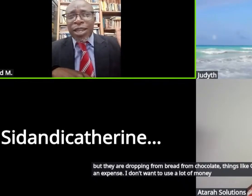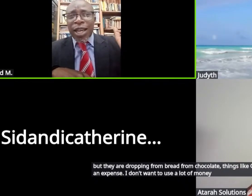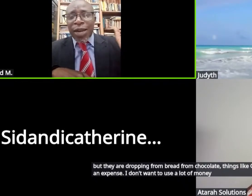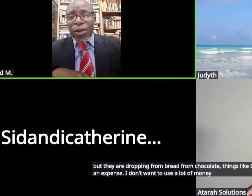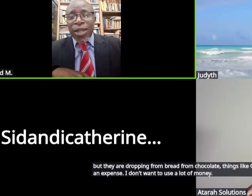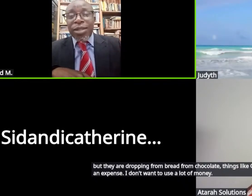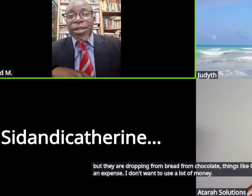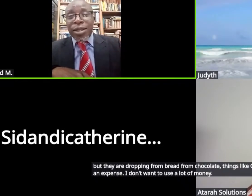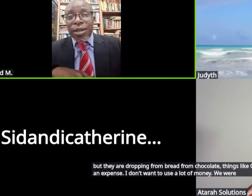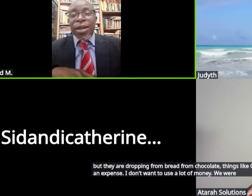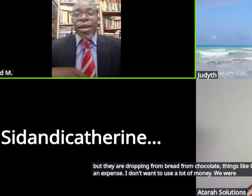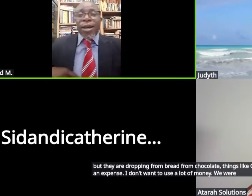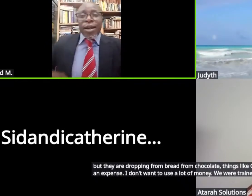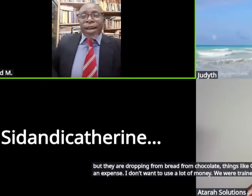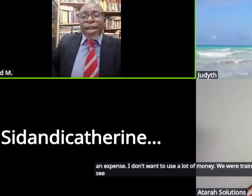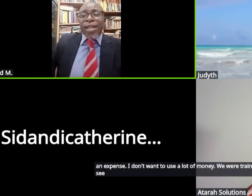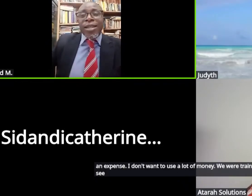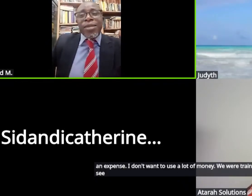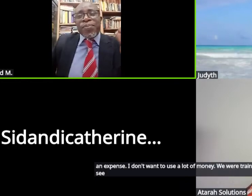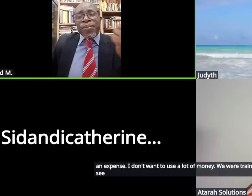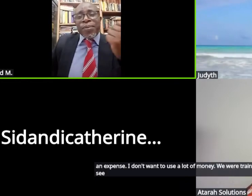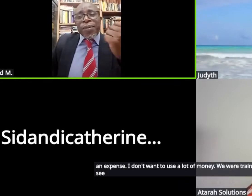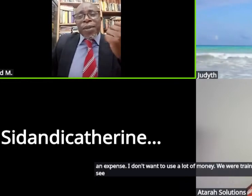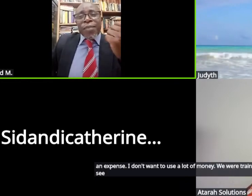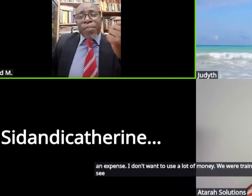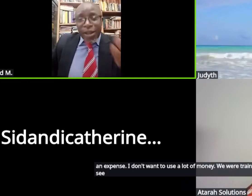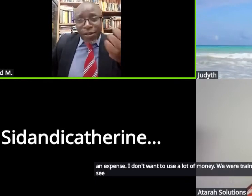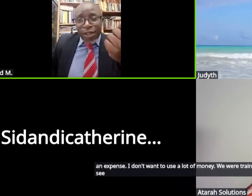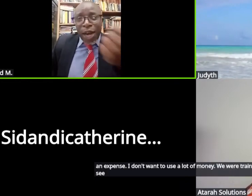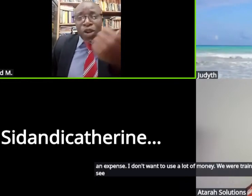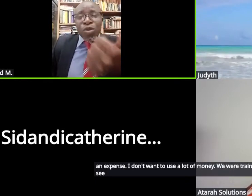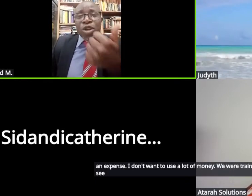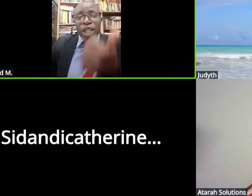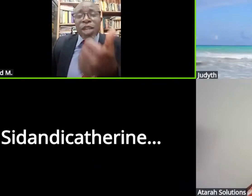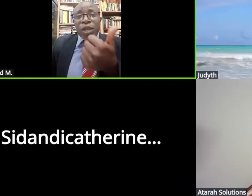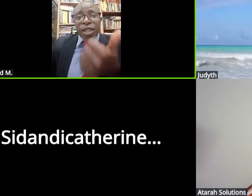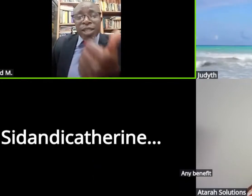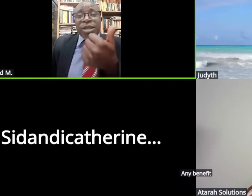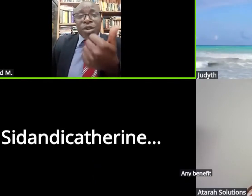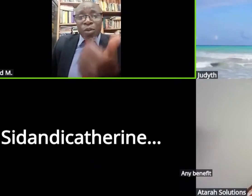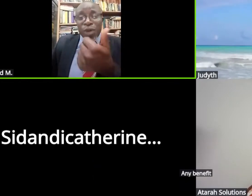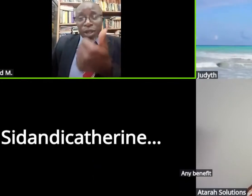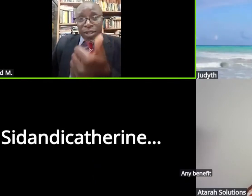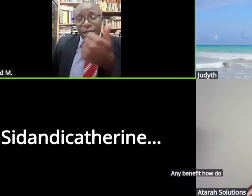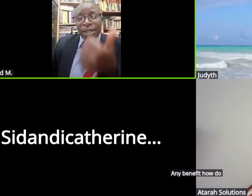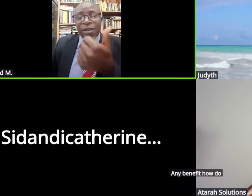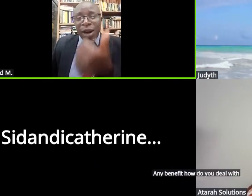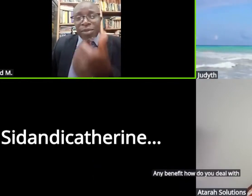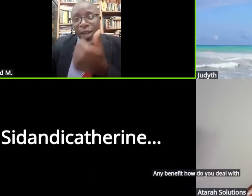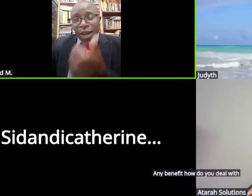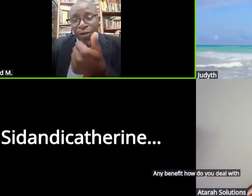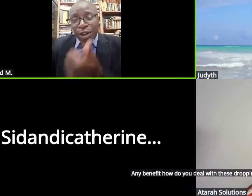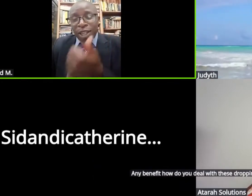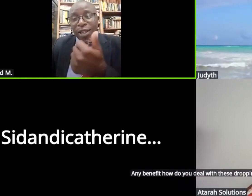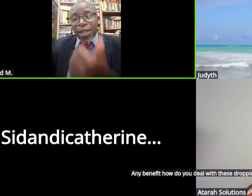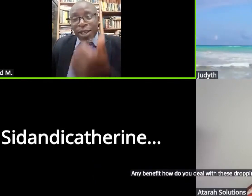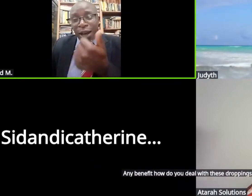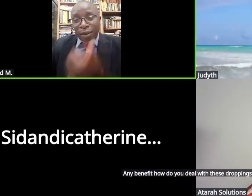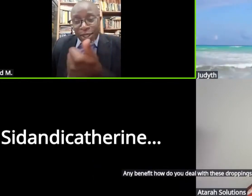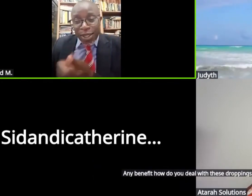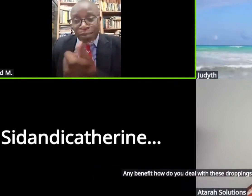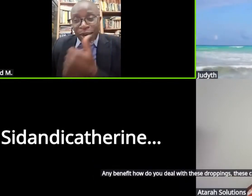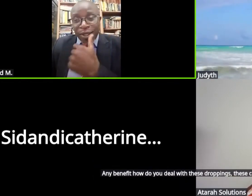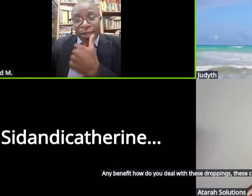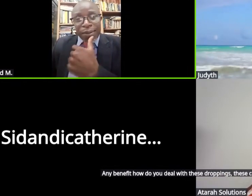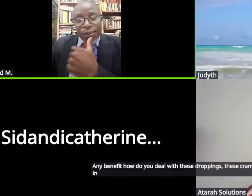were drained and we didn't see any benefit. How do you deal with these droppings, these crumbs that are falling in